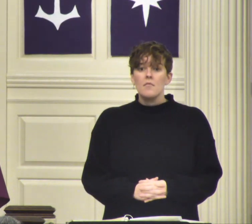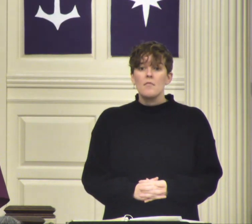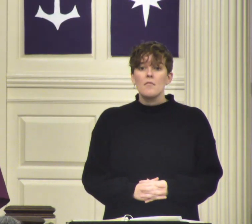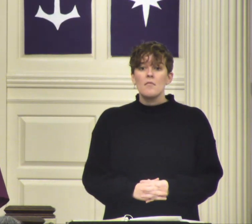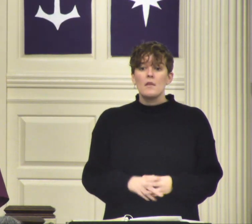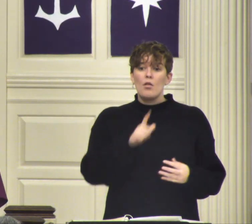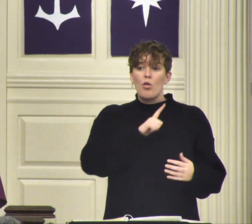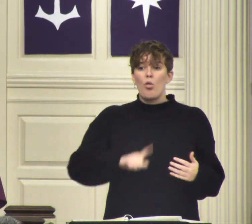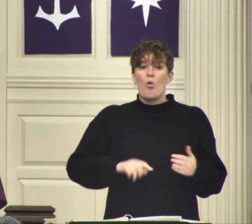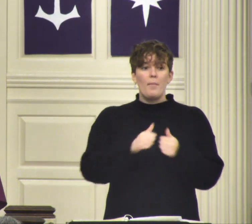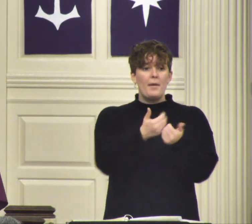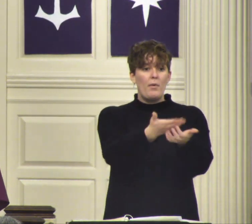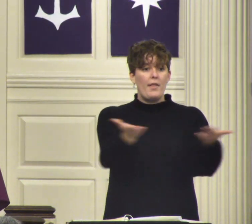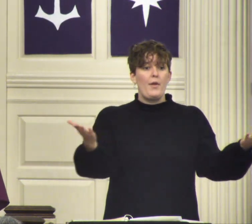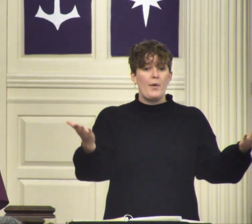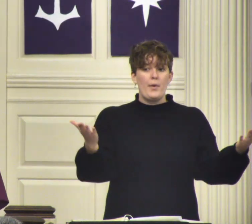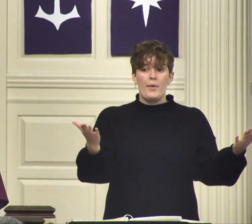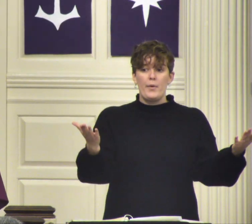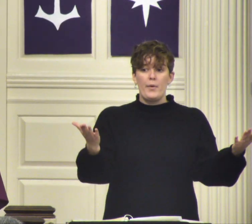The Lord be with you.